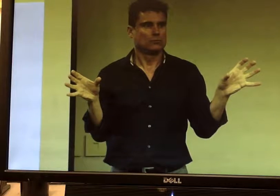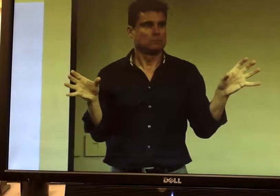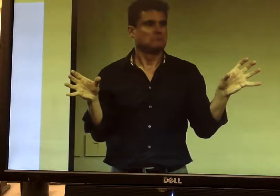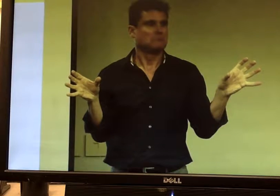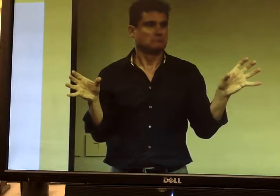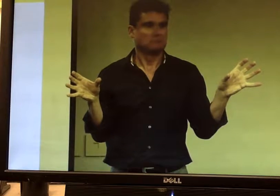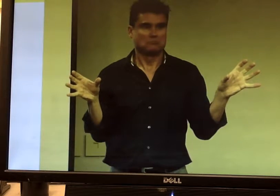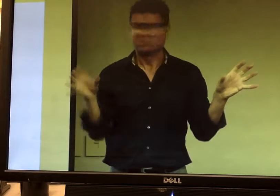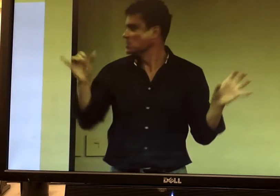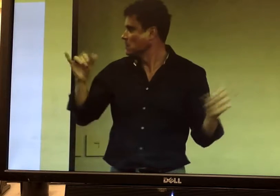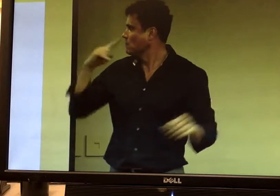vice versa.